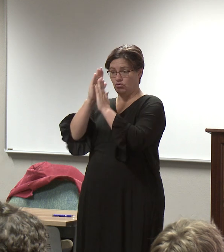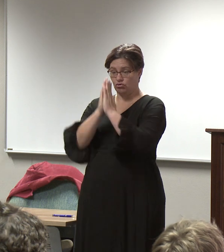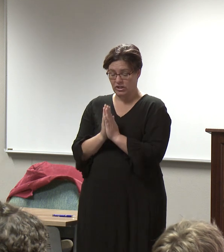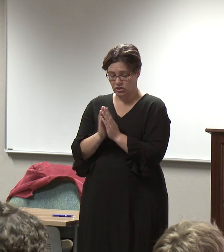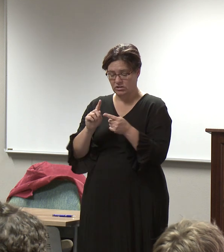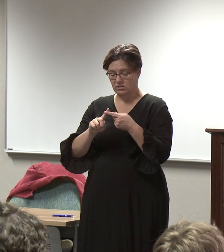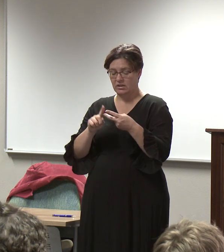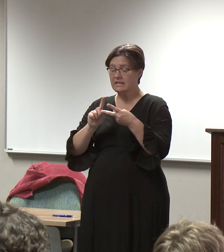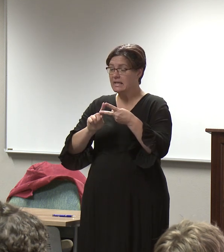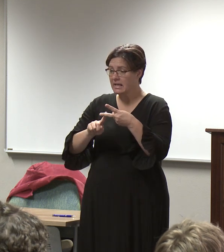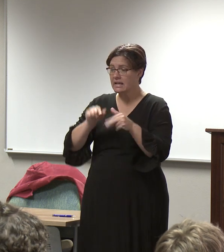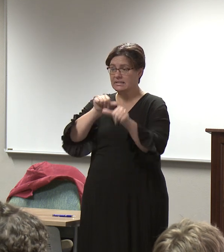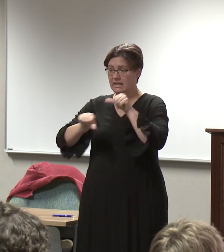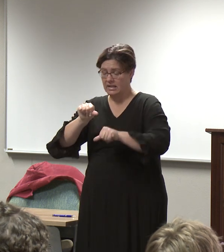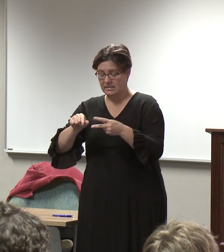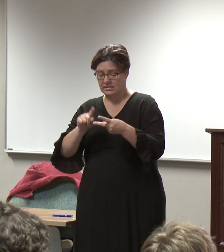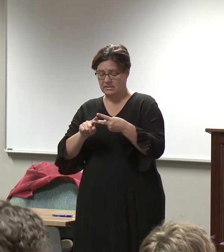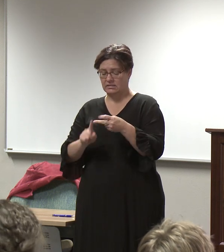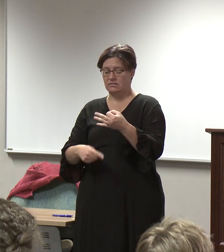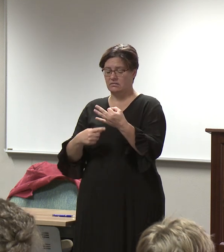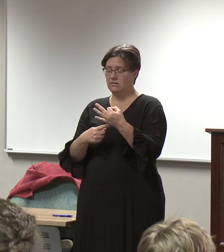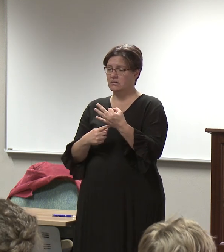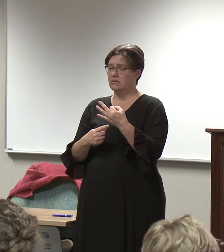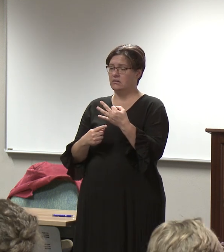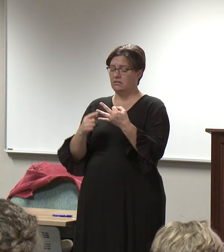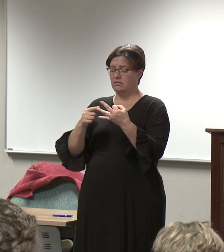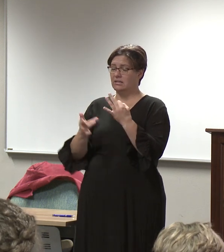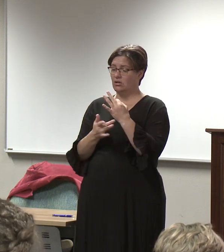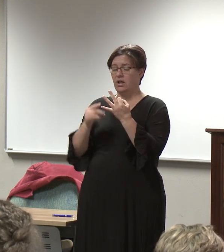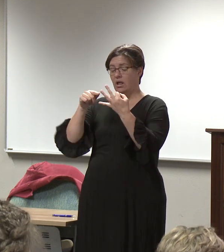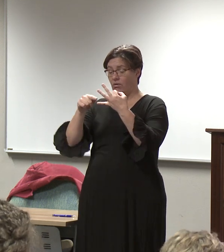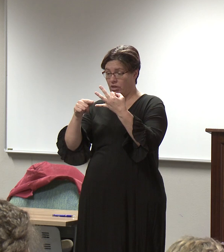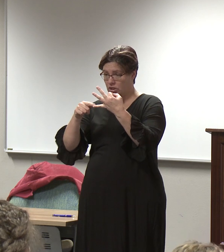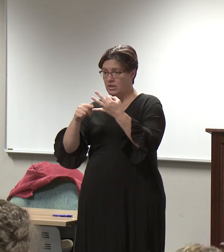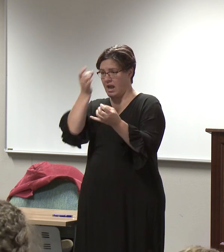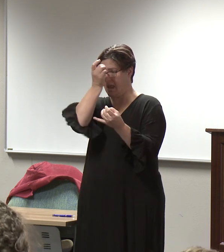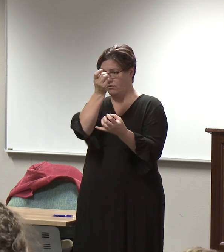second one was science and technology, the third one is information,